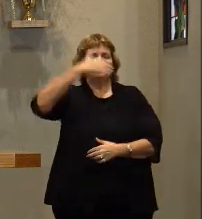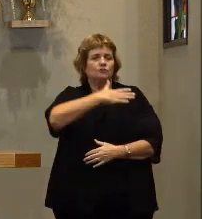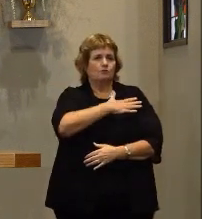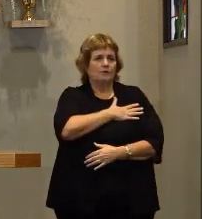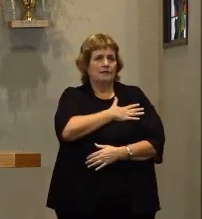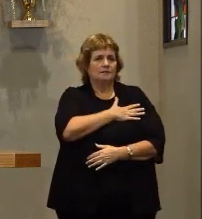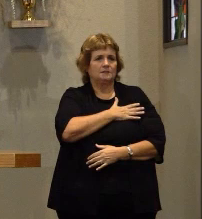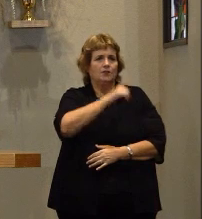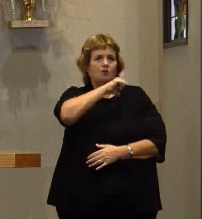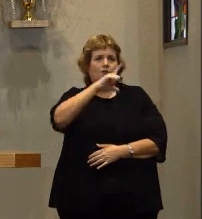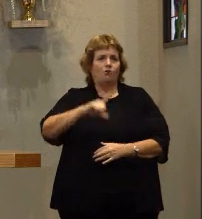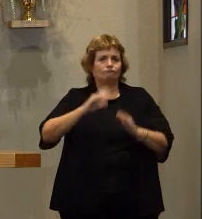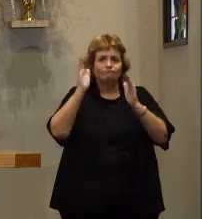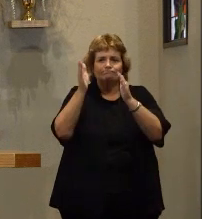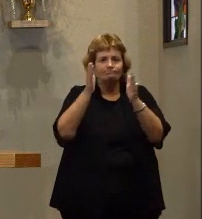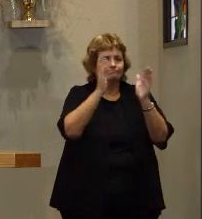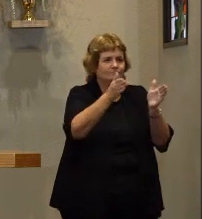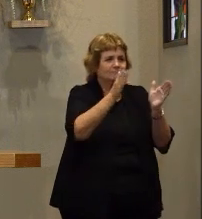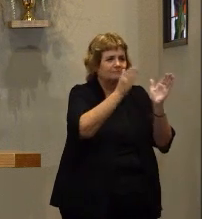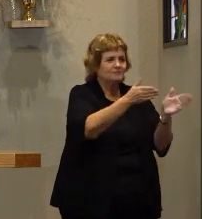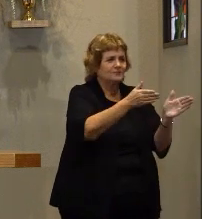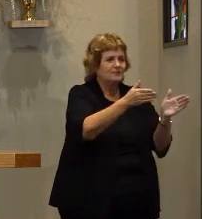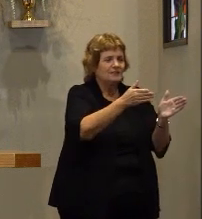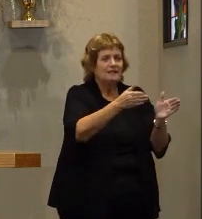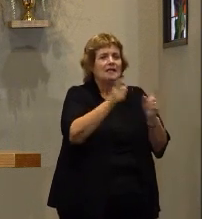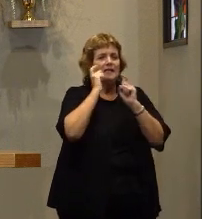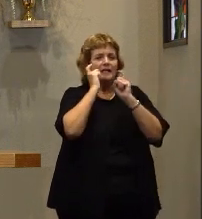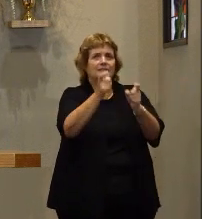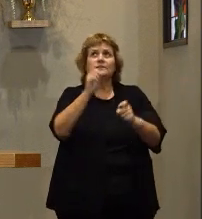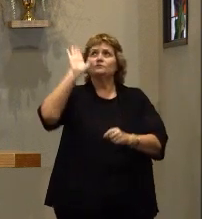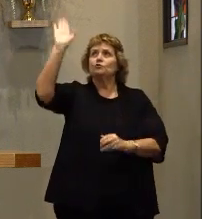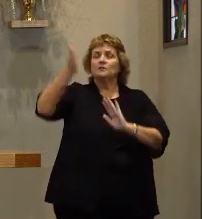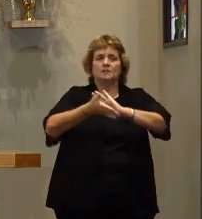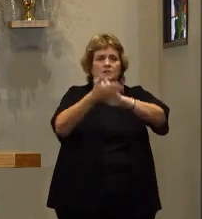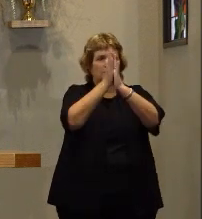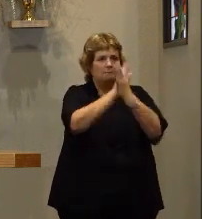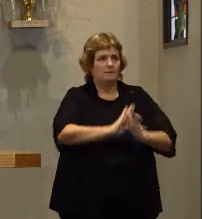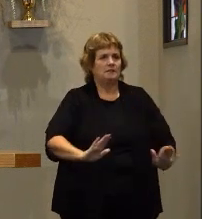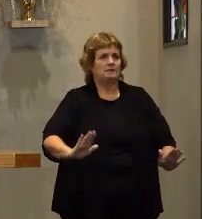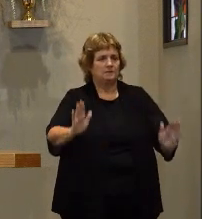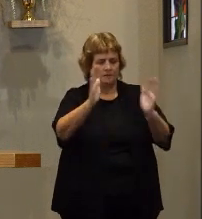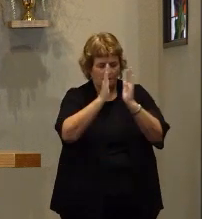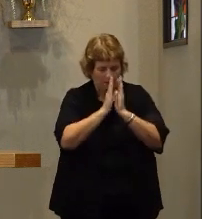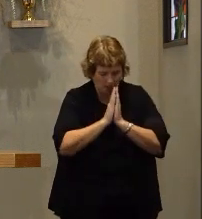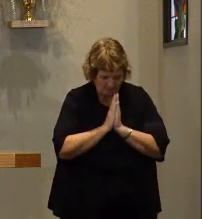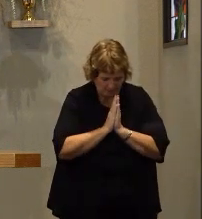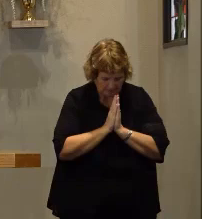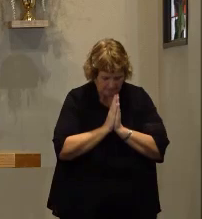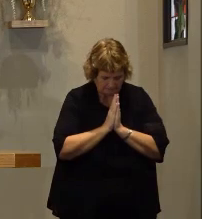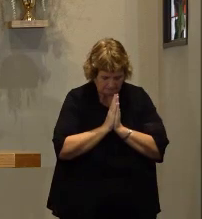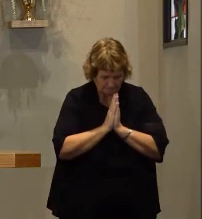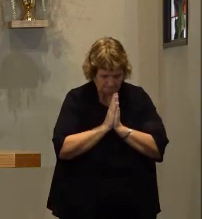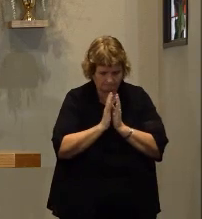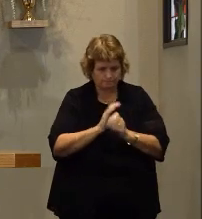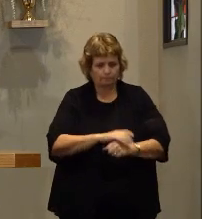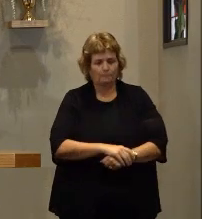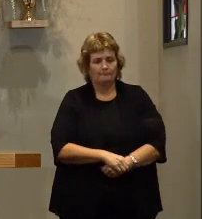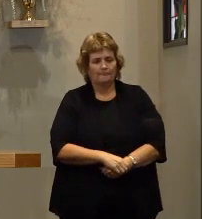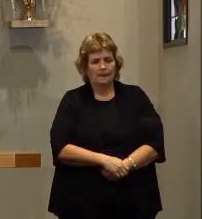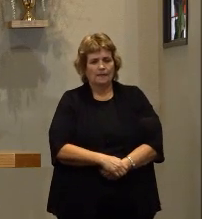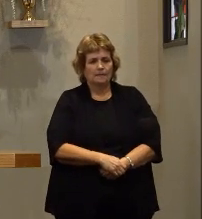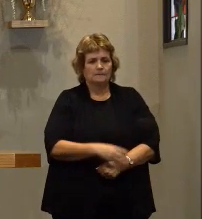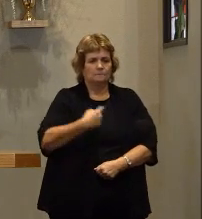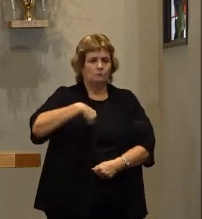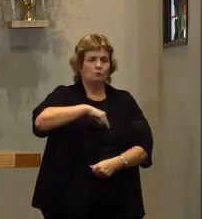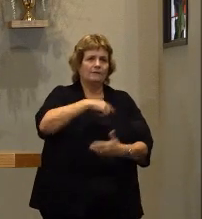his favor and grant you his peace. Amen. We close